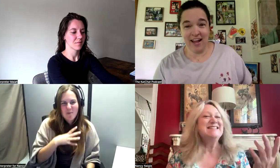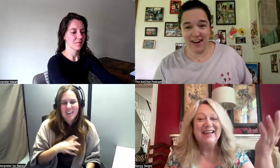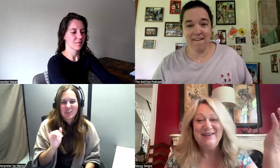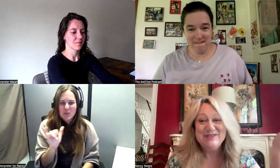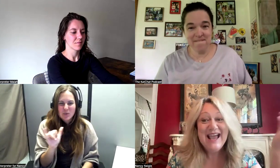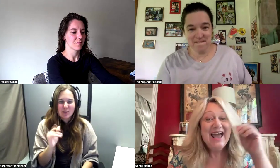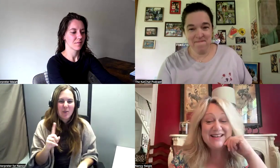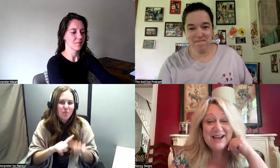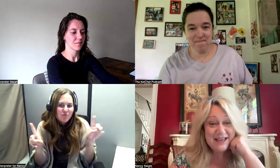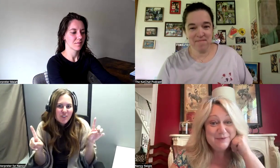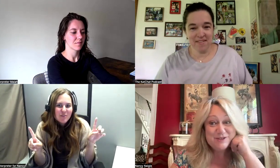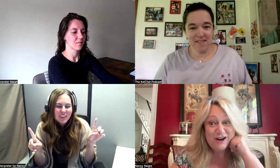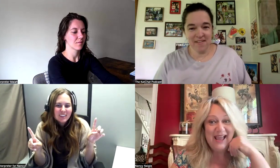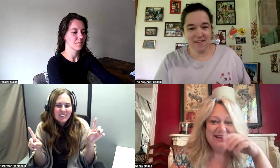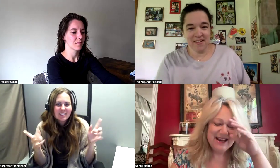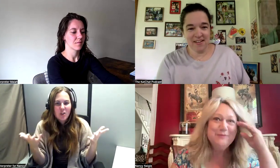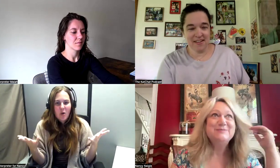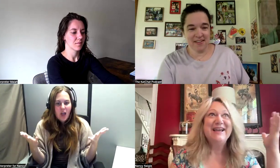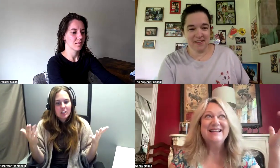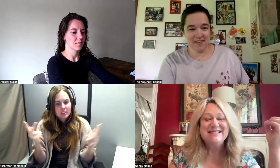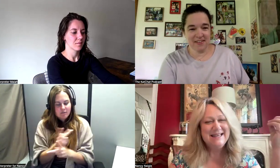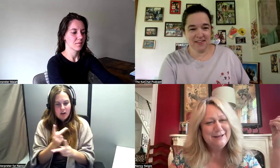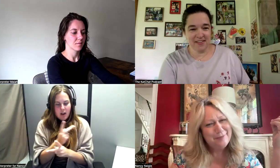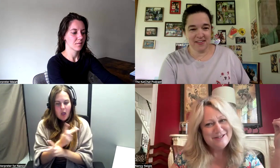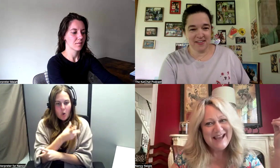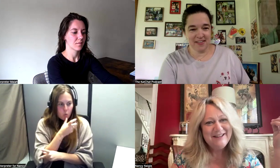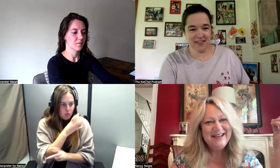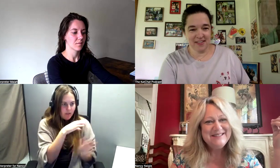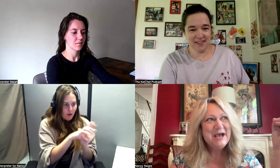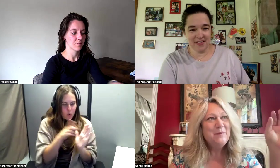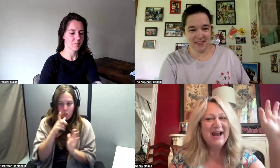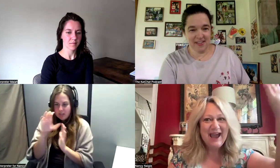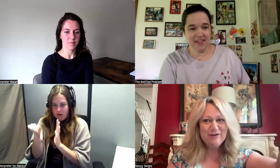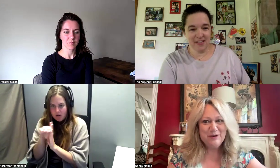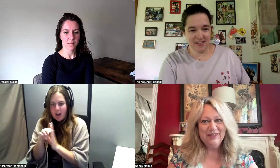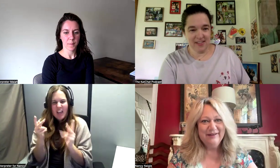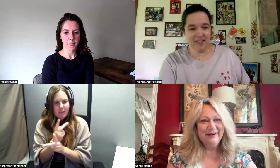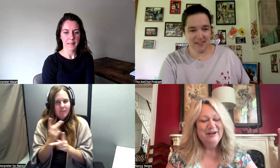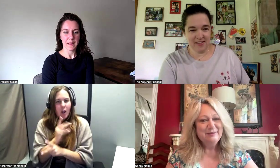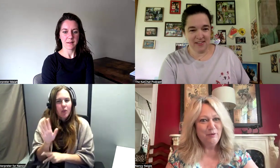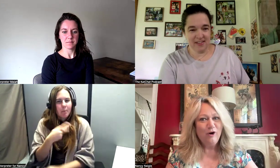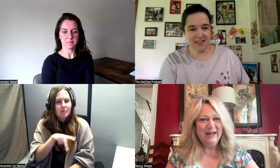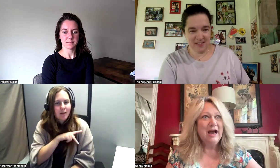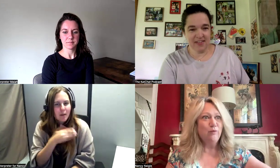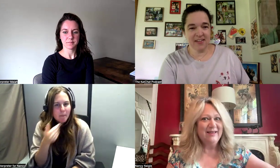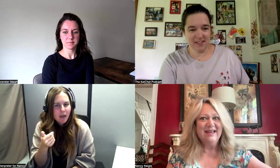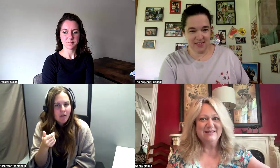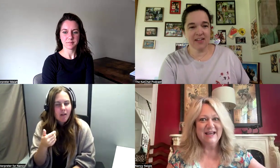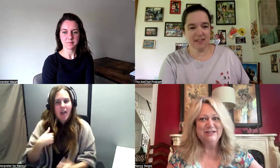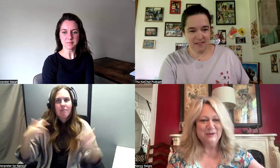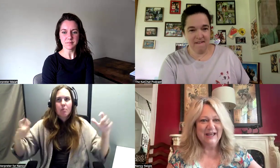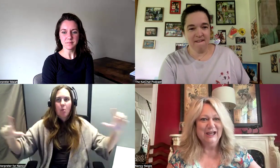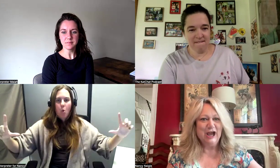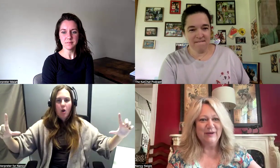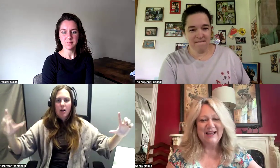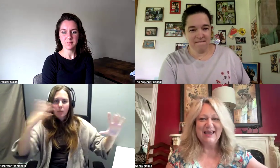So that's how I Definitely. keep them, and that's how I keep them straight. And that helps me kind of see their personalities when I have them on the board, and I'll write things